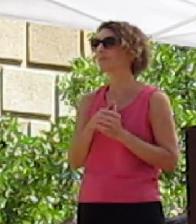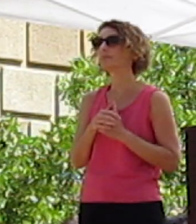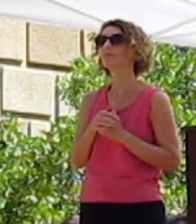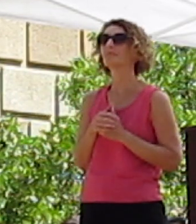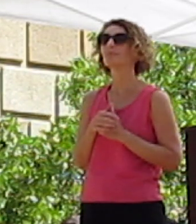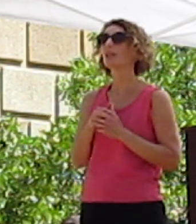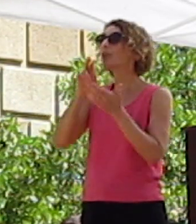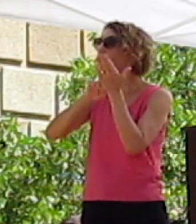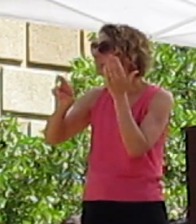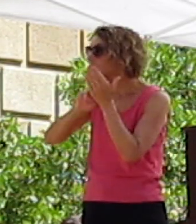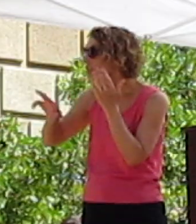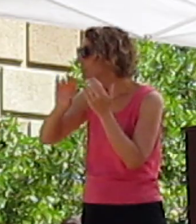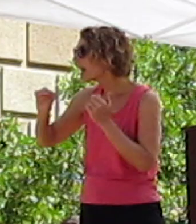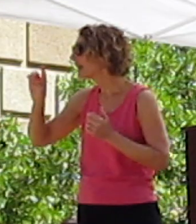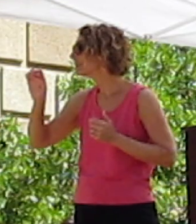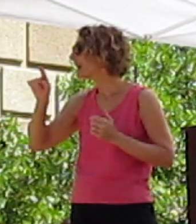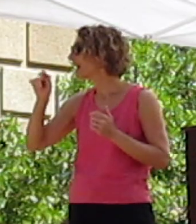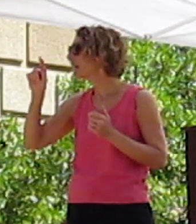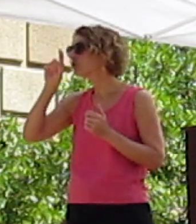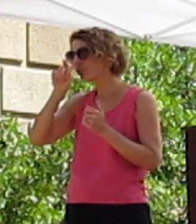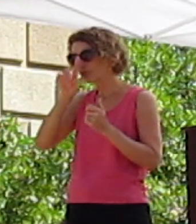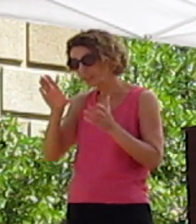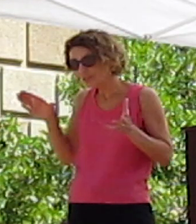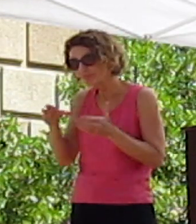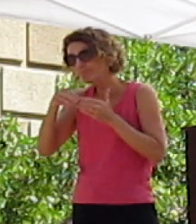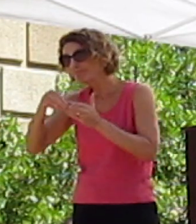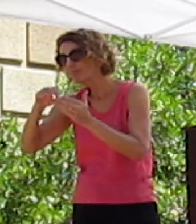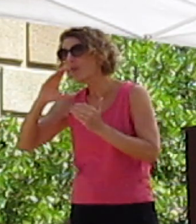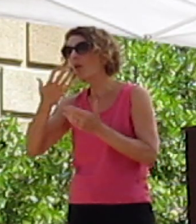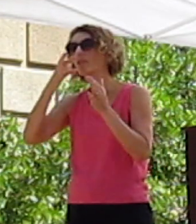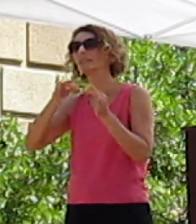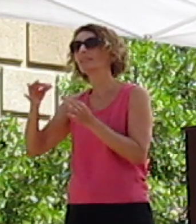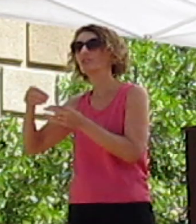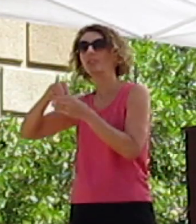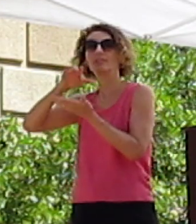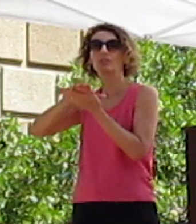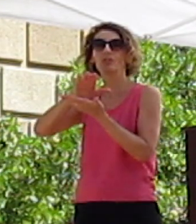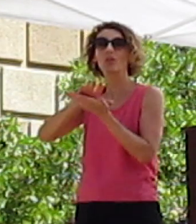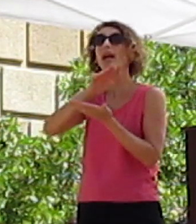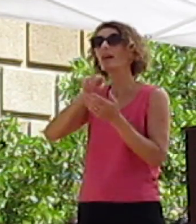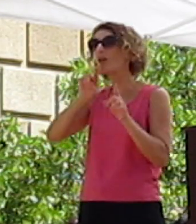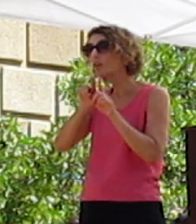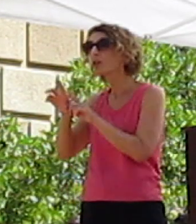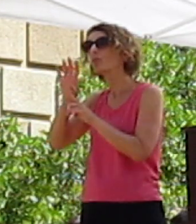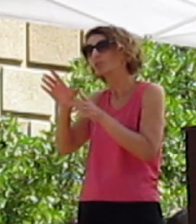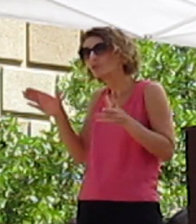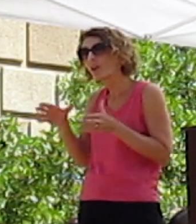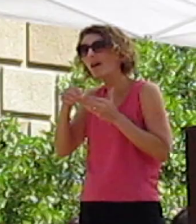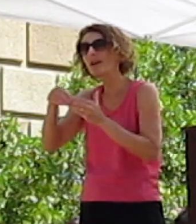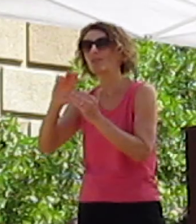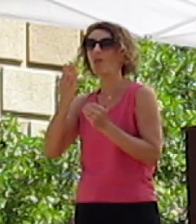Research and data should drive all of our decisions in the schools, and it would also drive all of my decisions